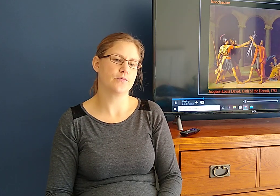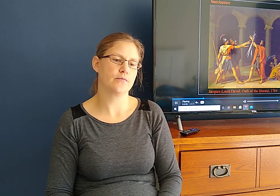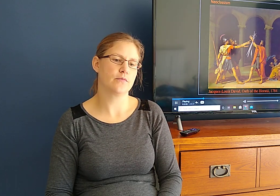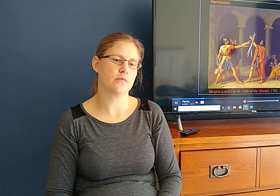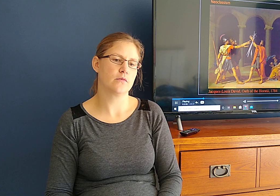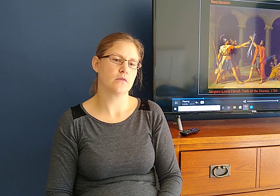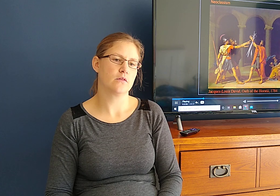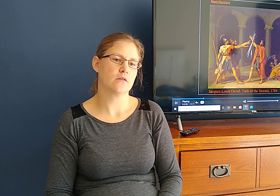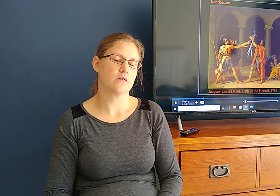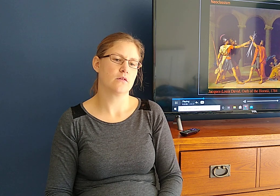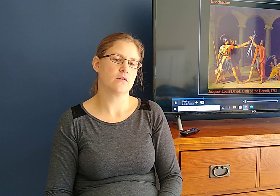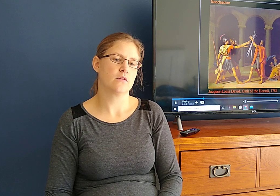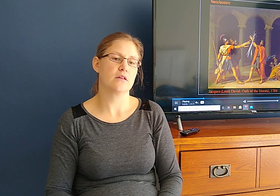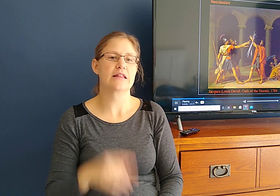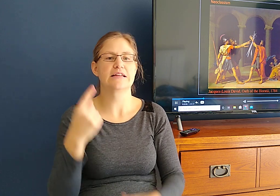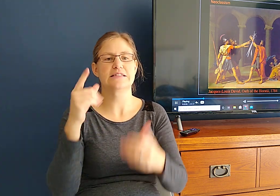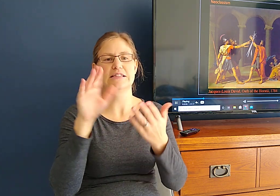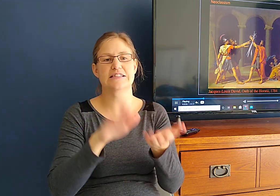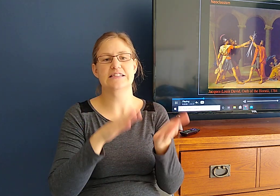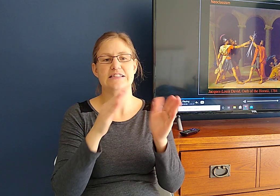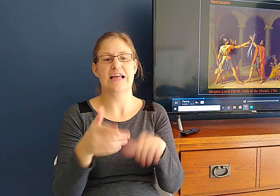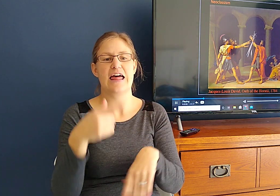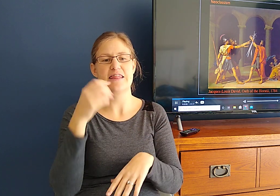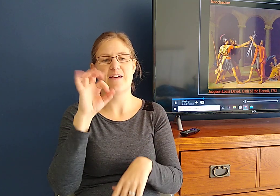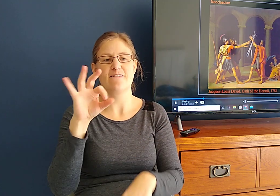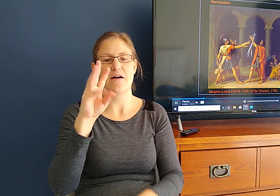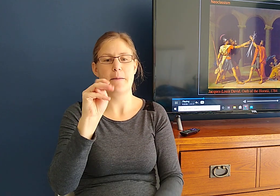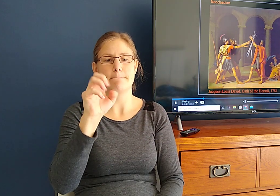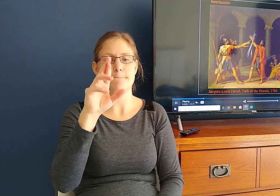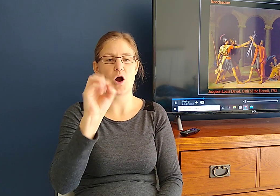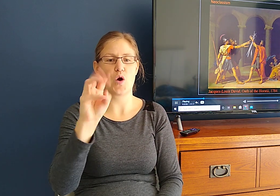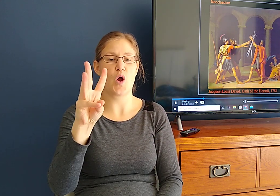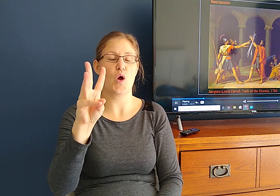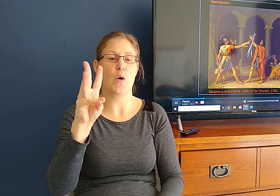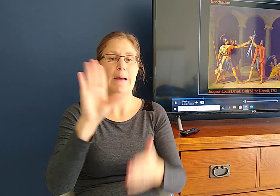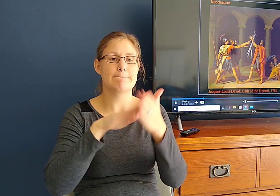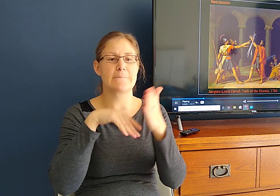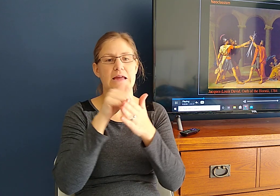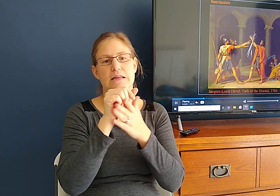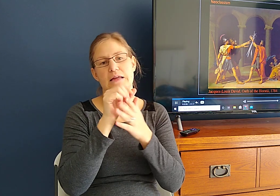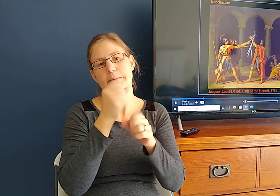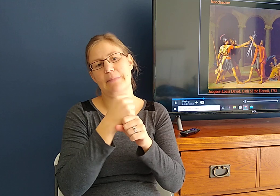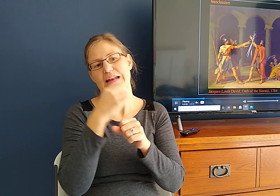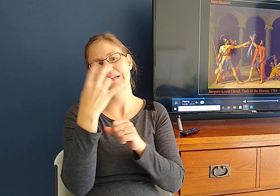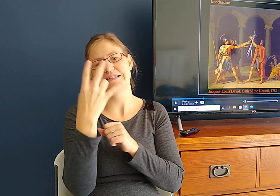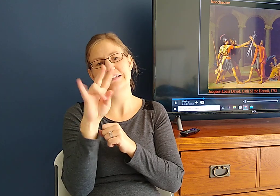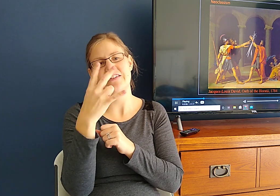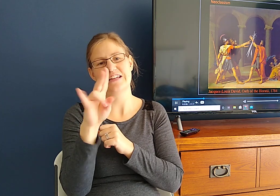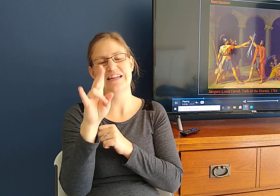This is the Death of Marat, and it is a painting made in 1793, again by